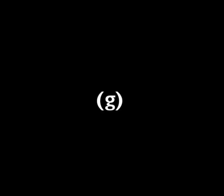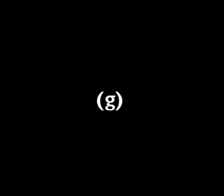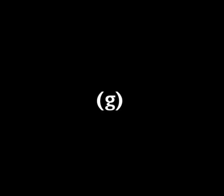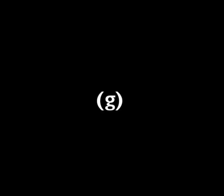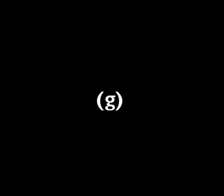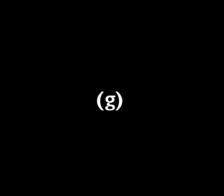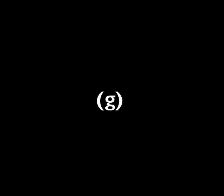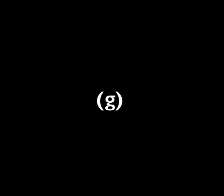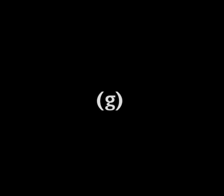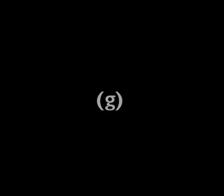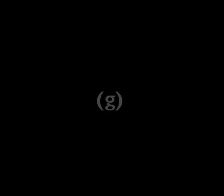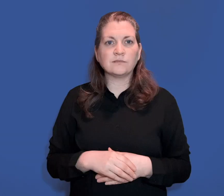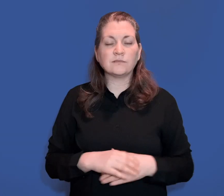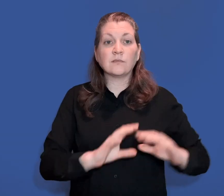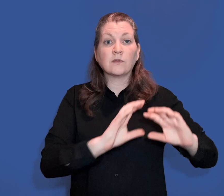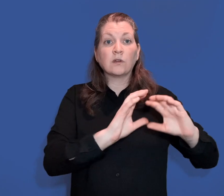proposed budget of $7 million.